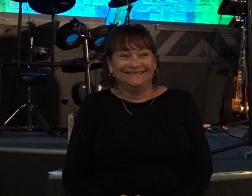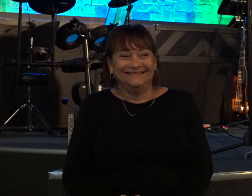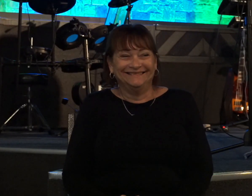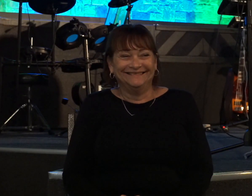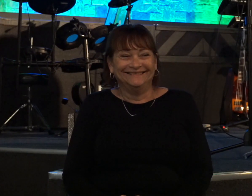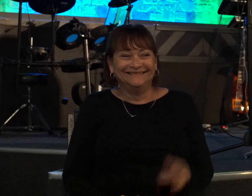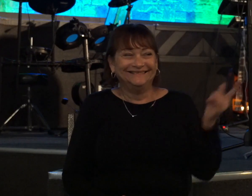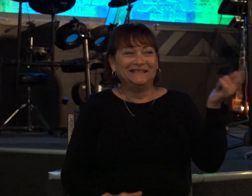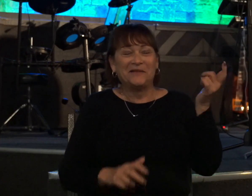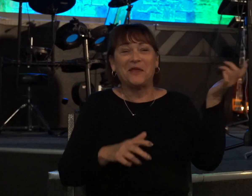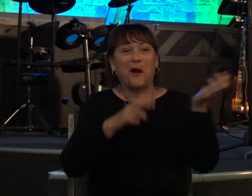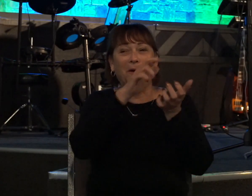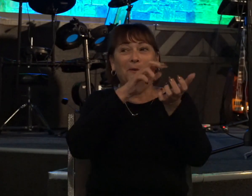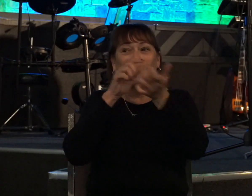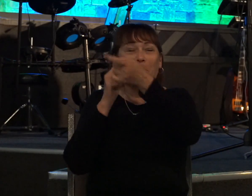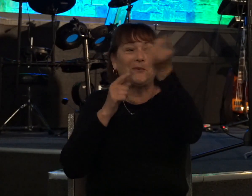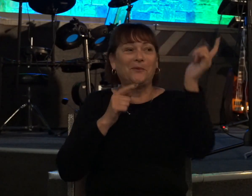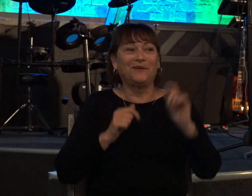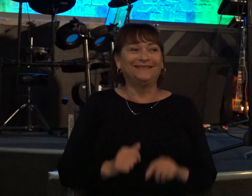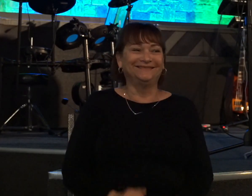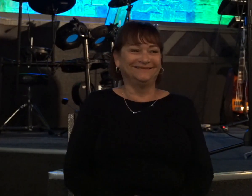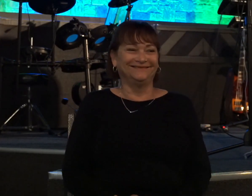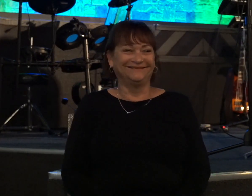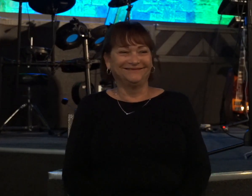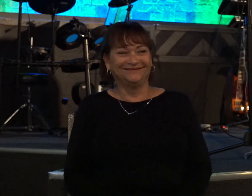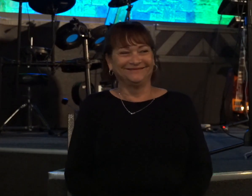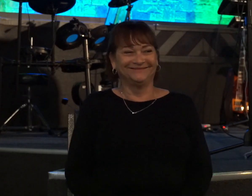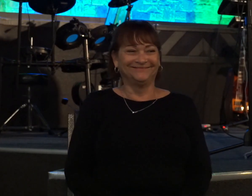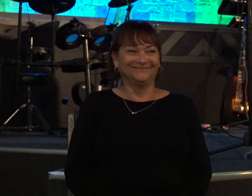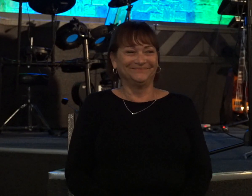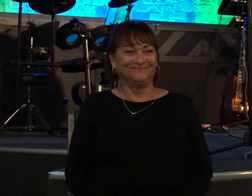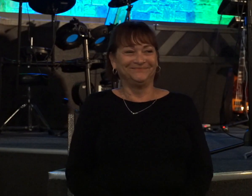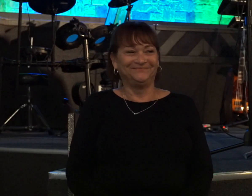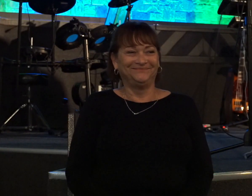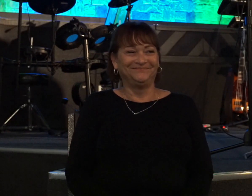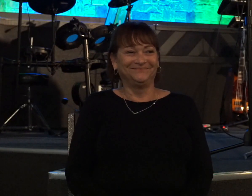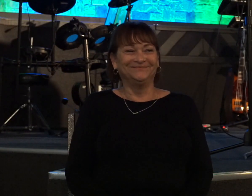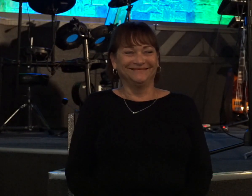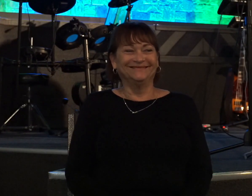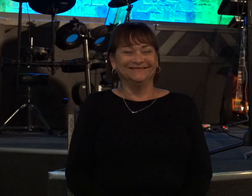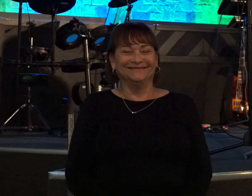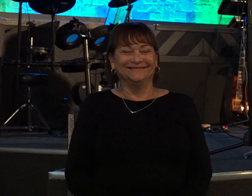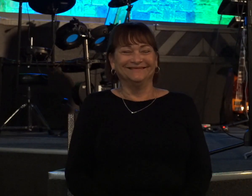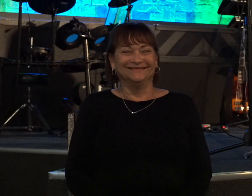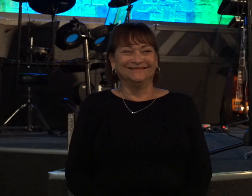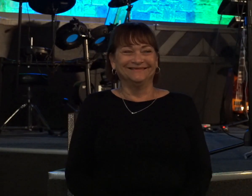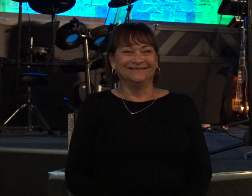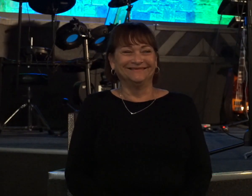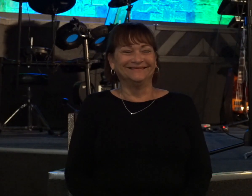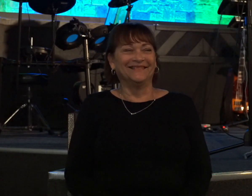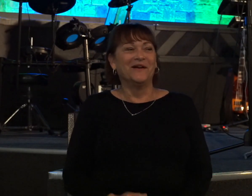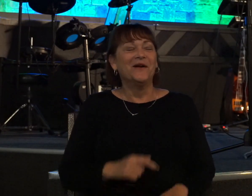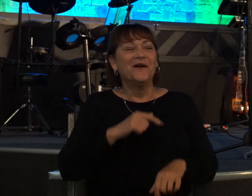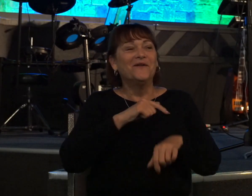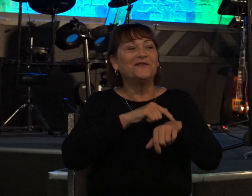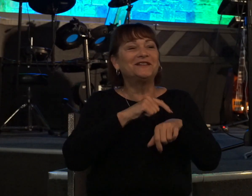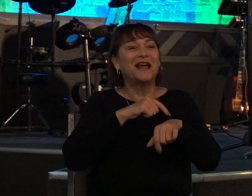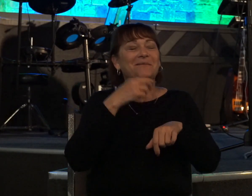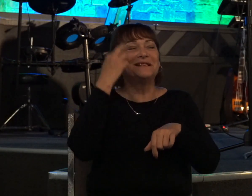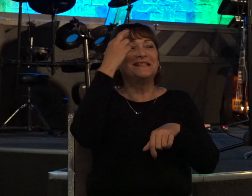all right everyone there all right so for time's sake obviously we can't break this psalm down but